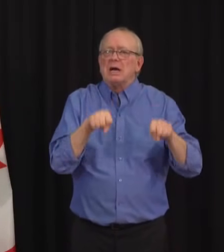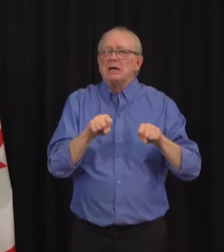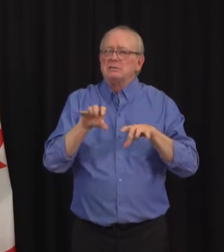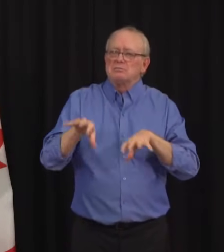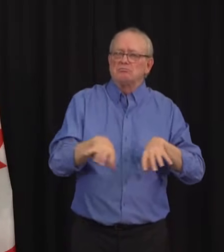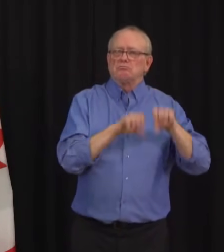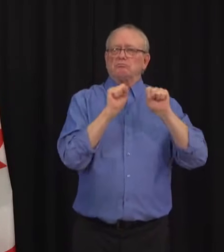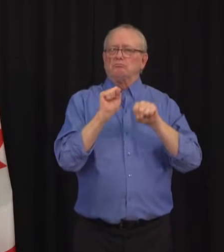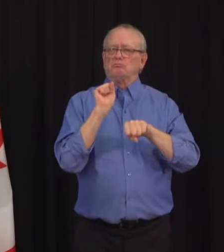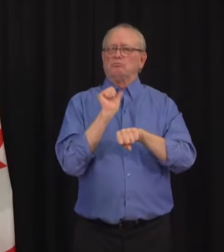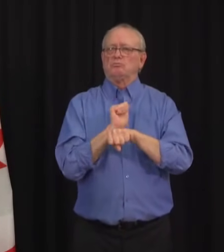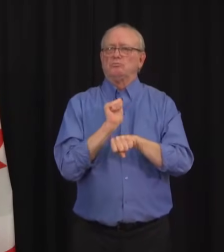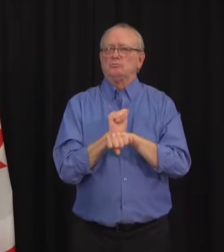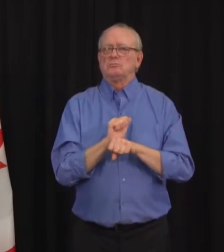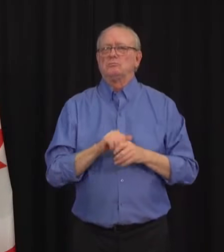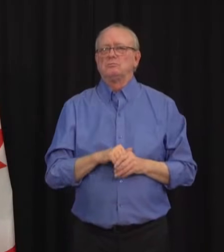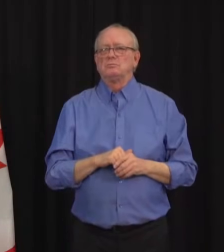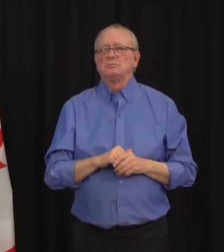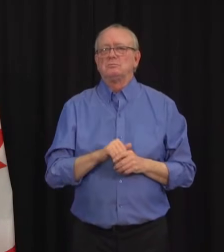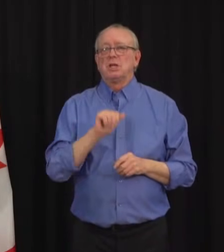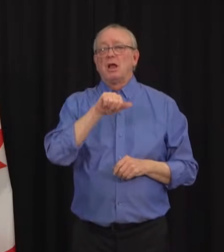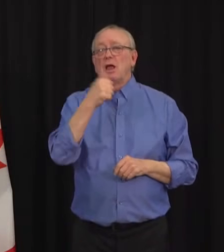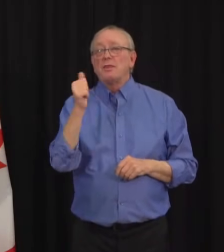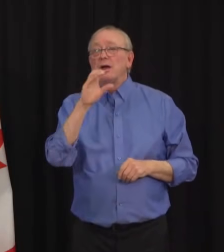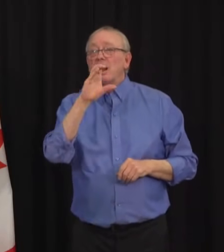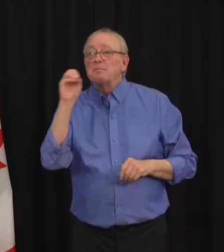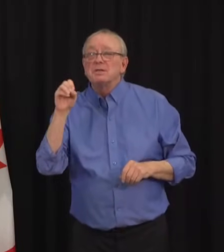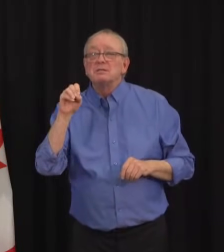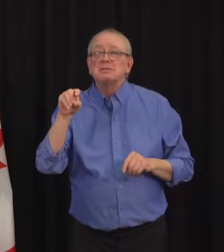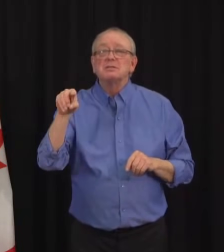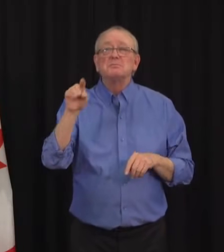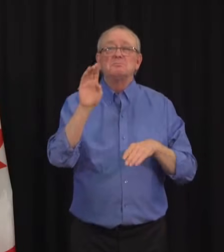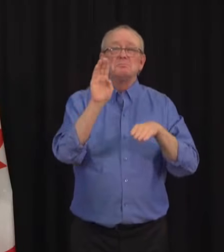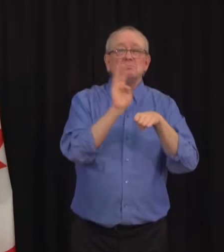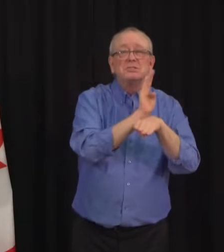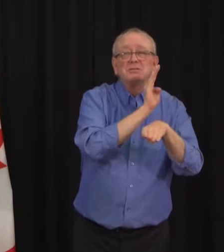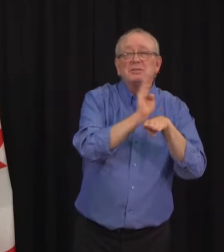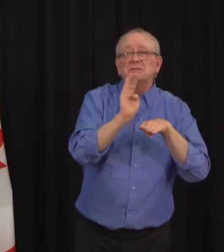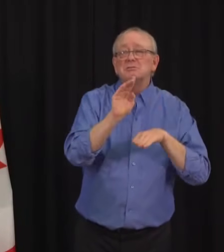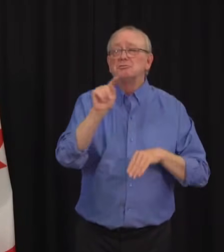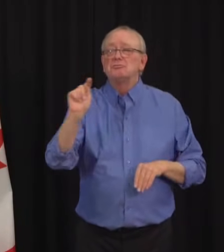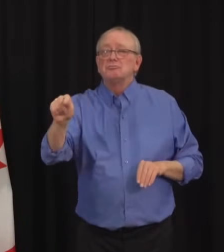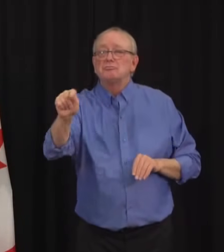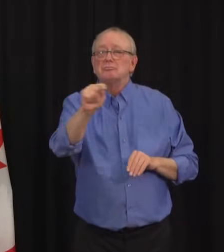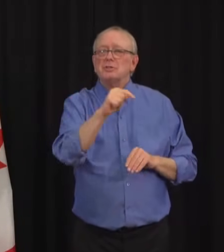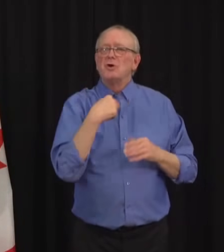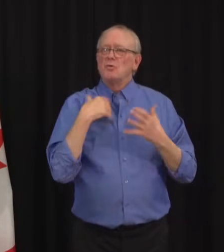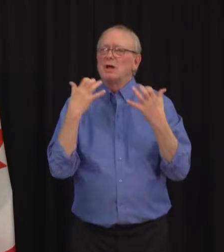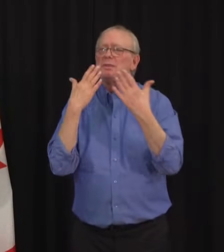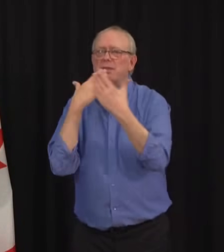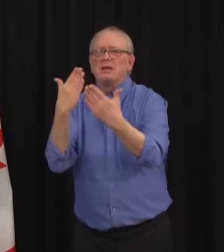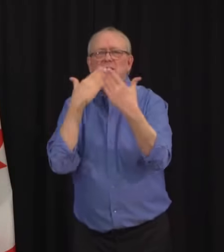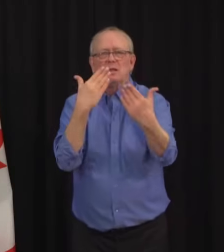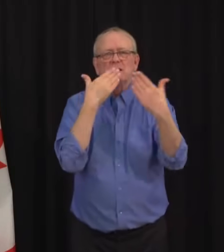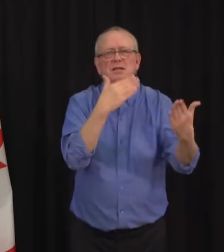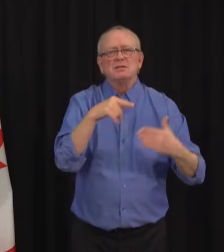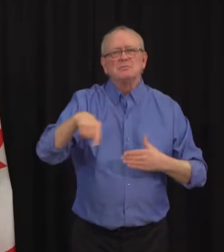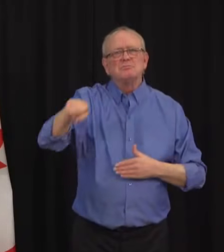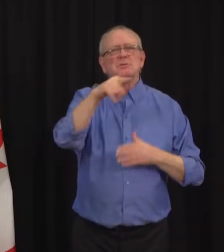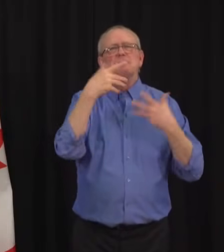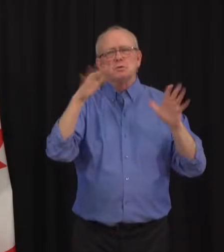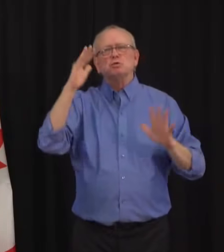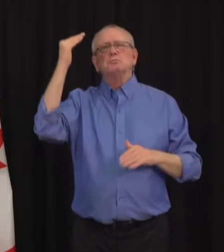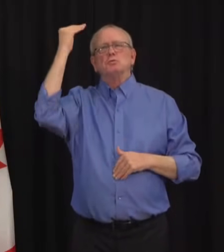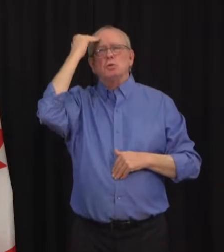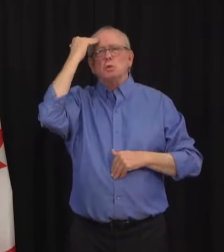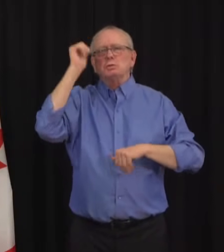working, again, whether it's in a work setting, to make sure that those who are in close contact are notified and know what to do, or those individuals